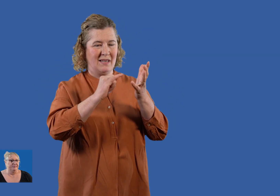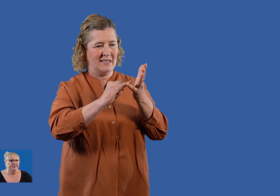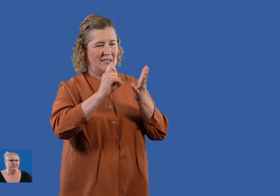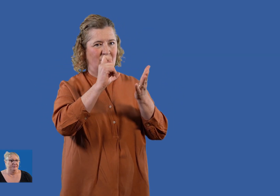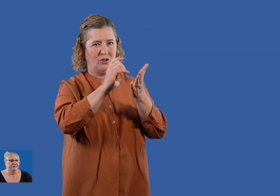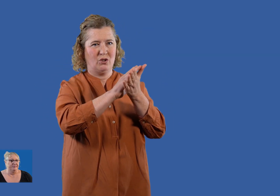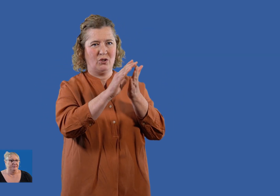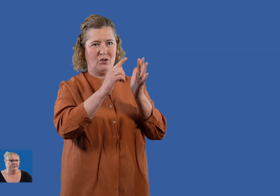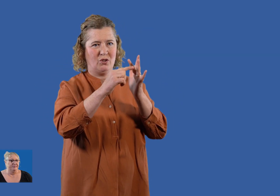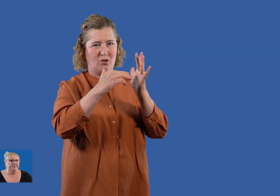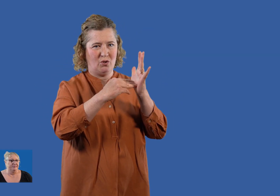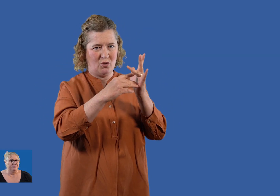schizoid, and